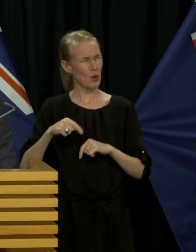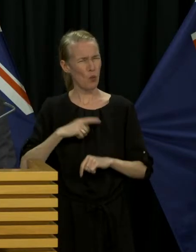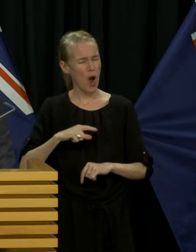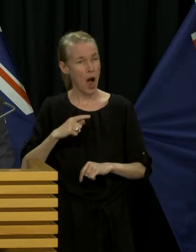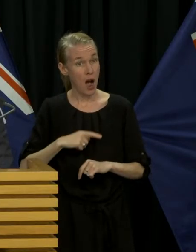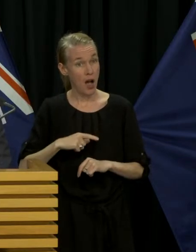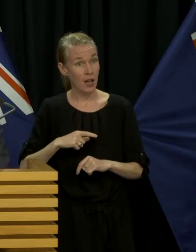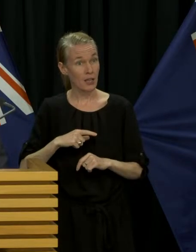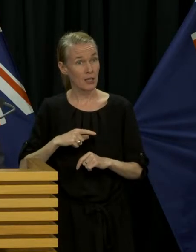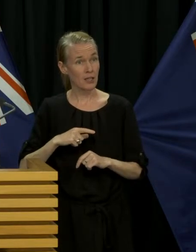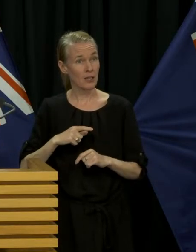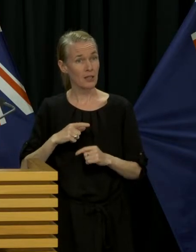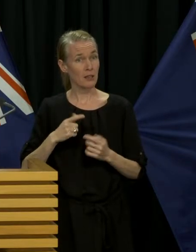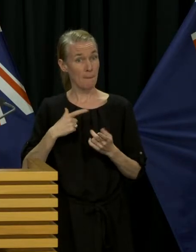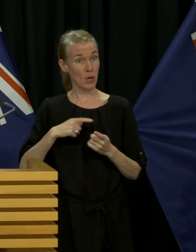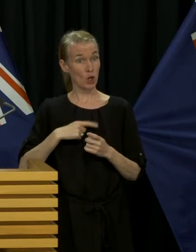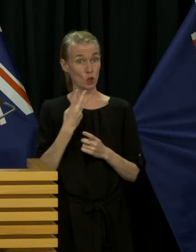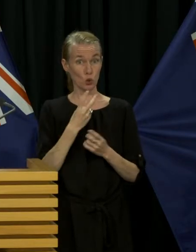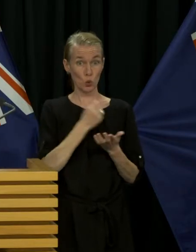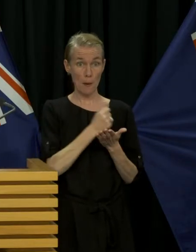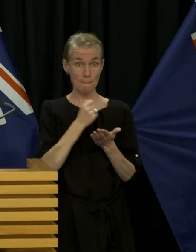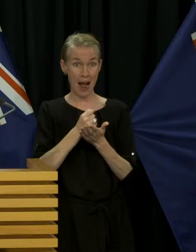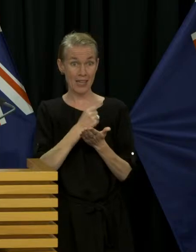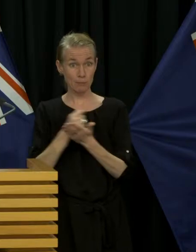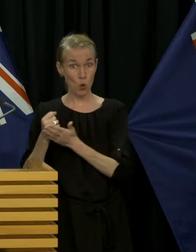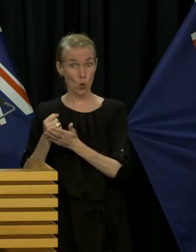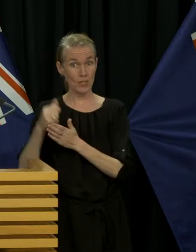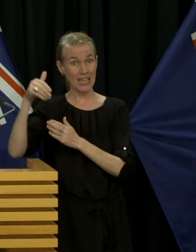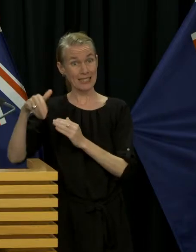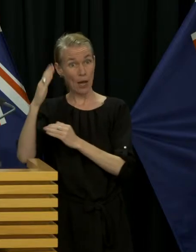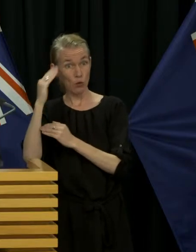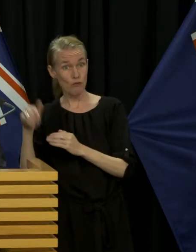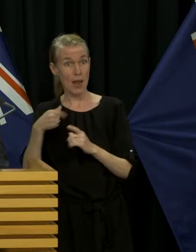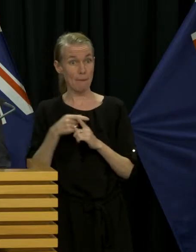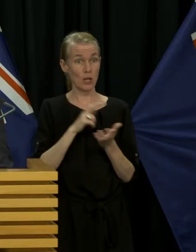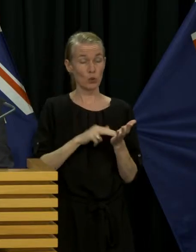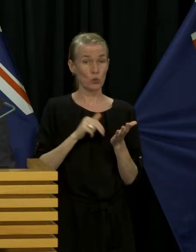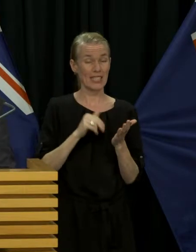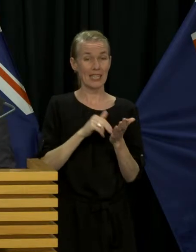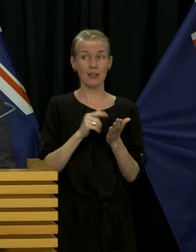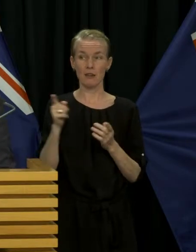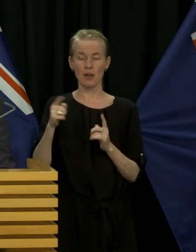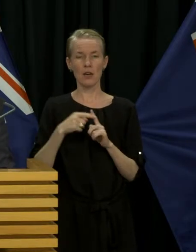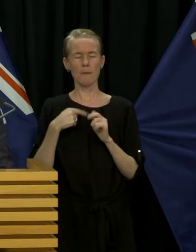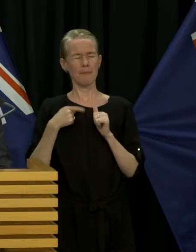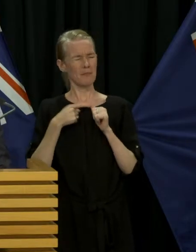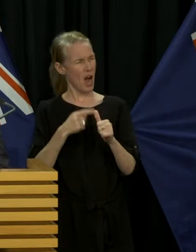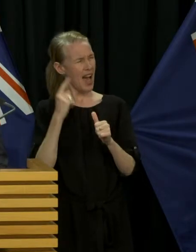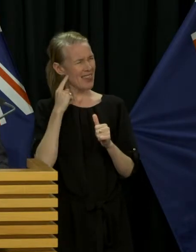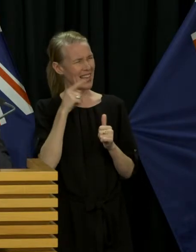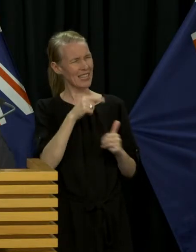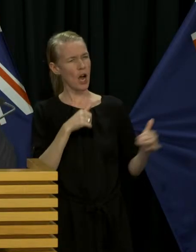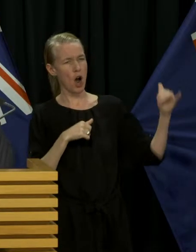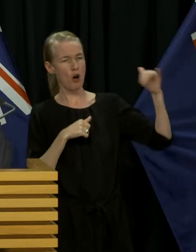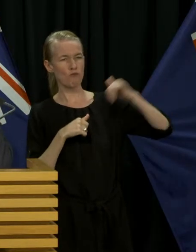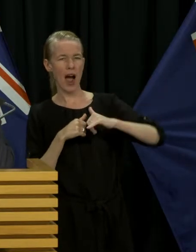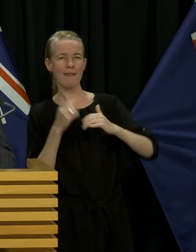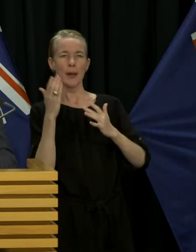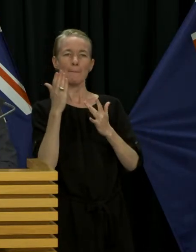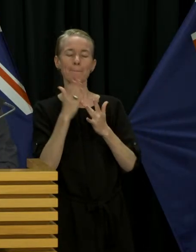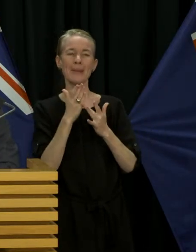they a dual citizen? My understanding was early to mid-March was their arrival date in New Zealand. Yes, so 18th of